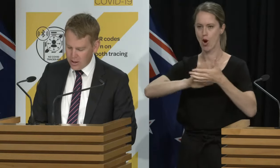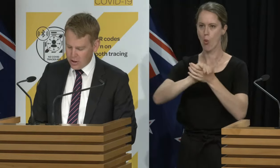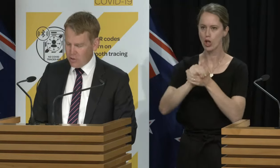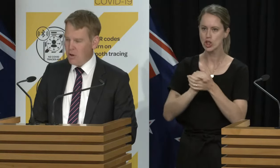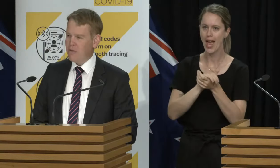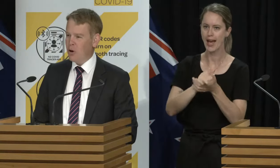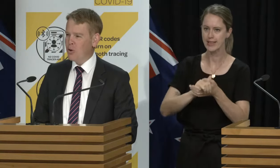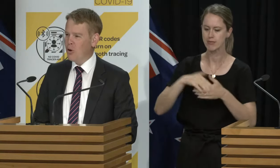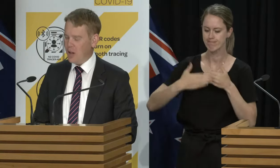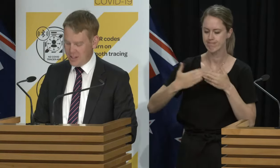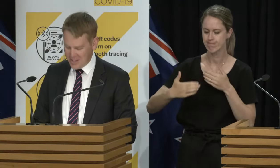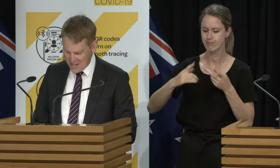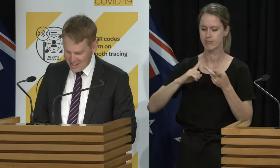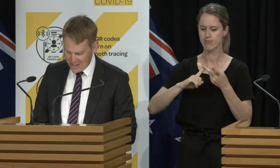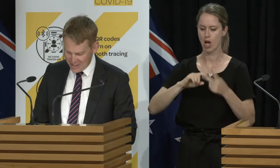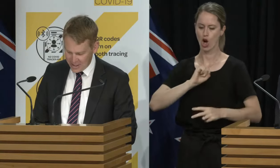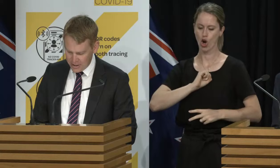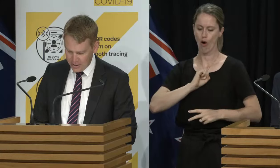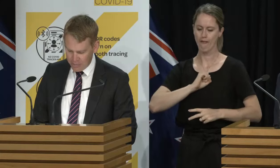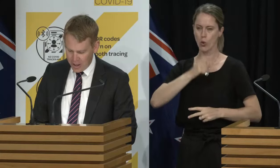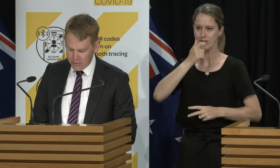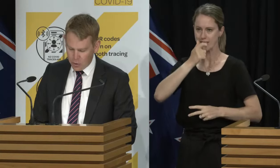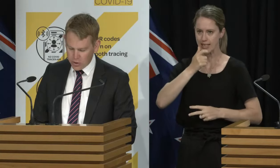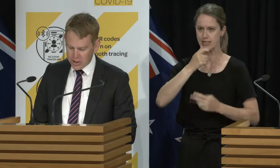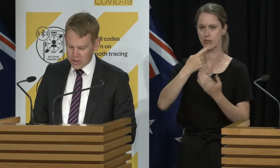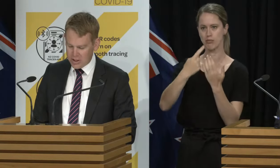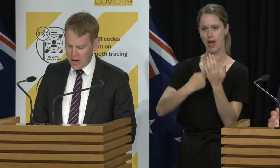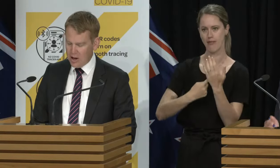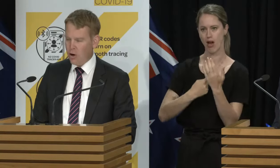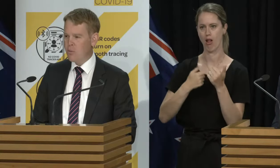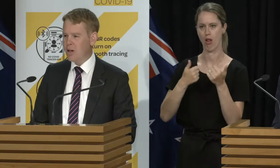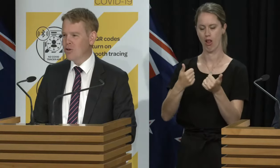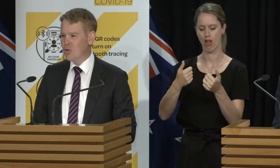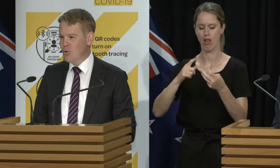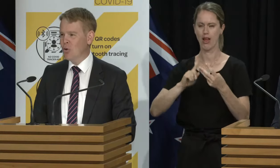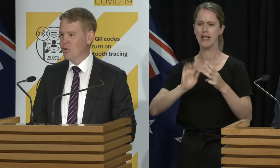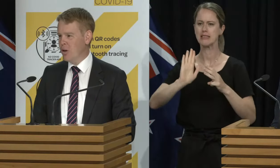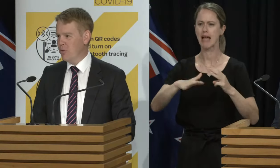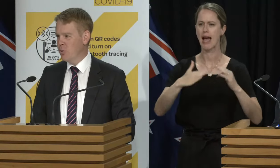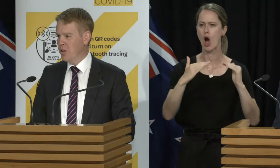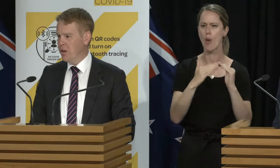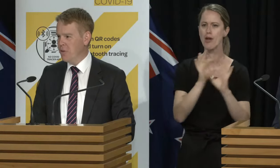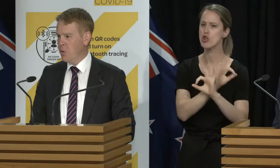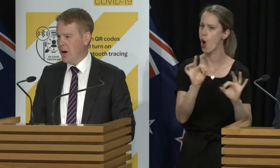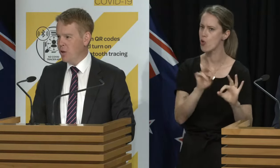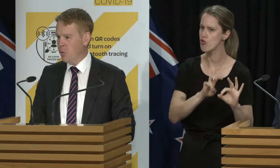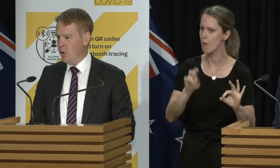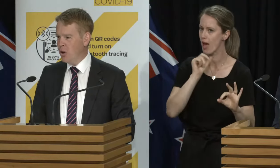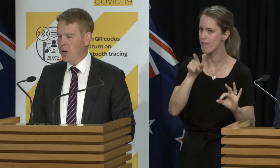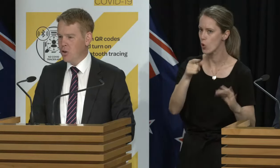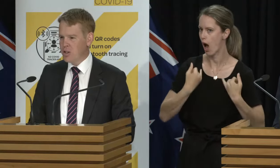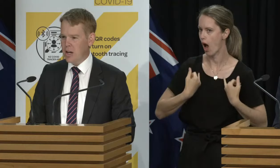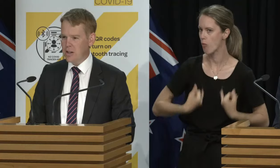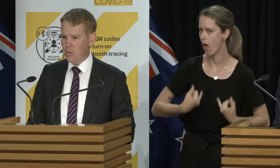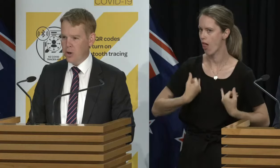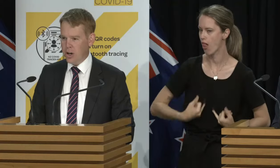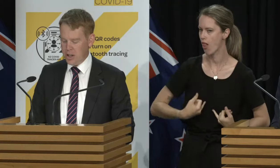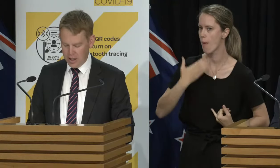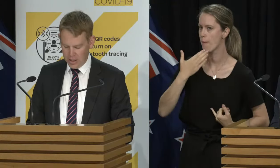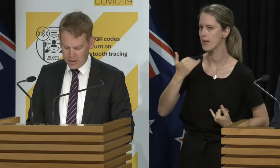hands, follow cough and sneeze etiquette, and of course stay home and do not travel if you are unwell.